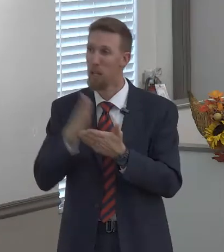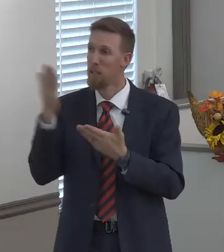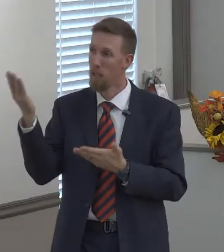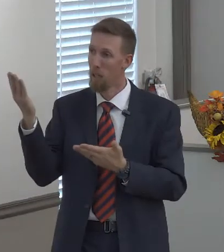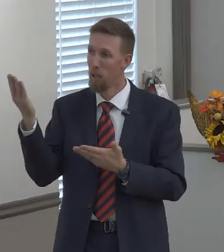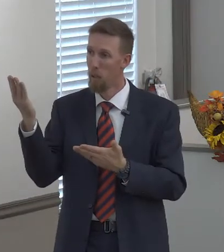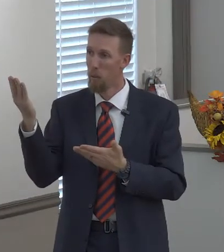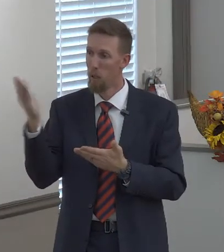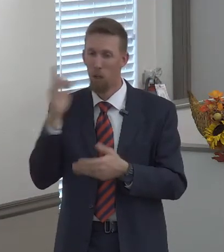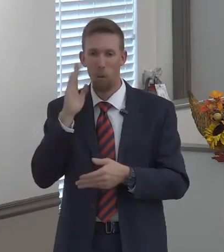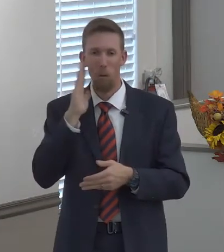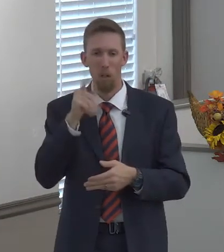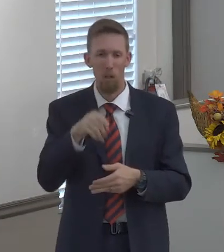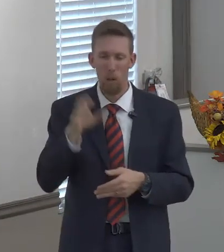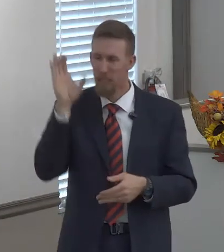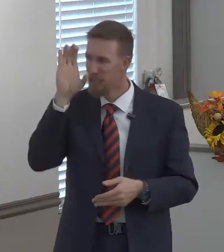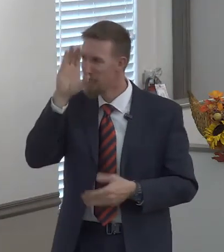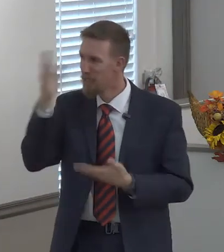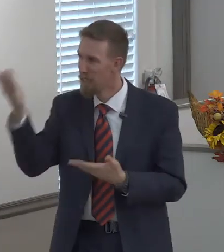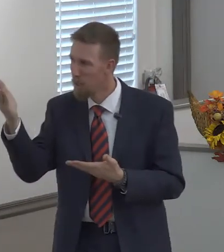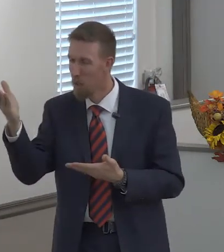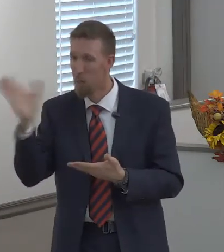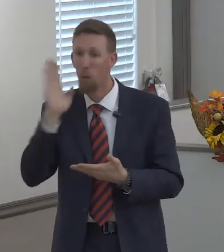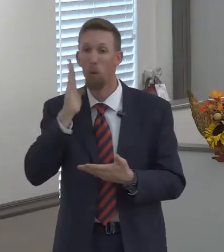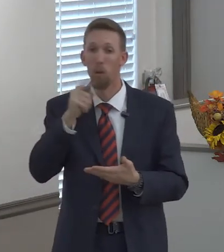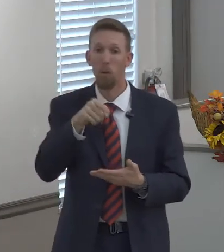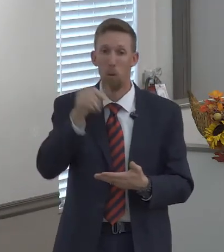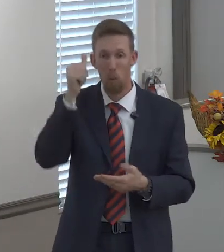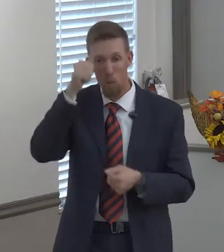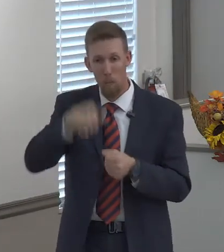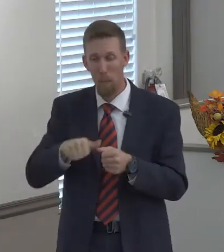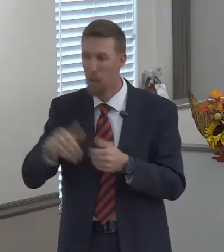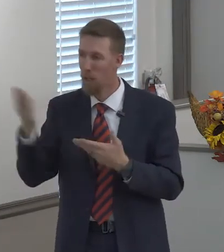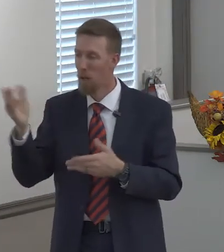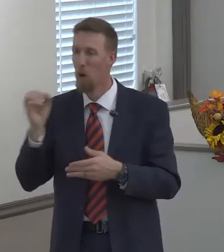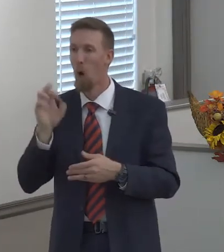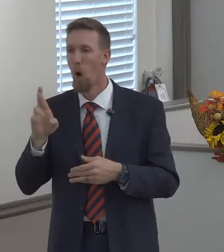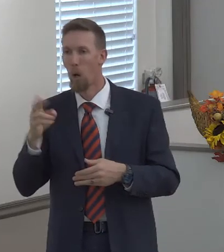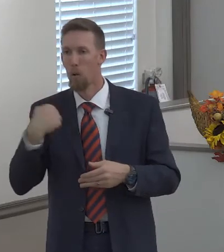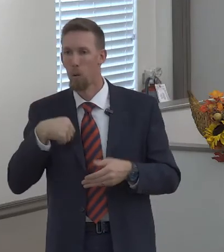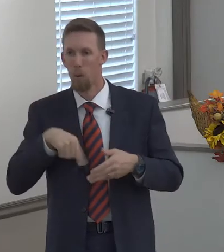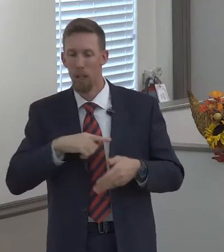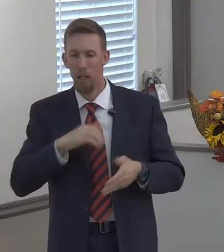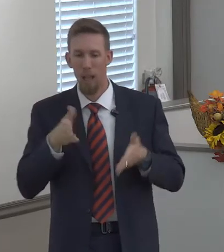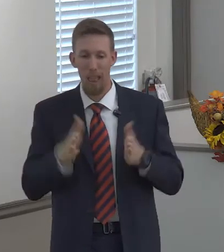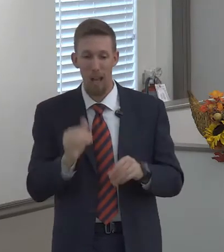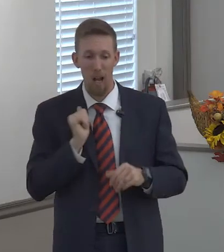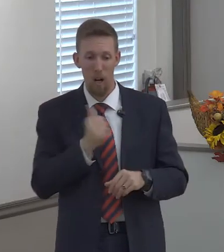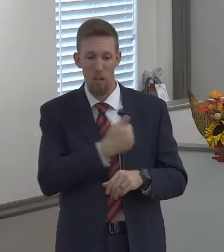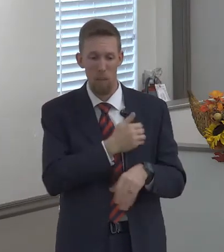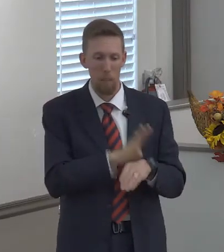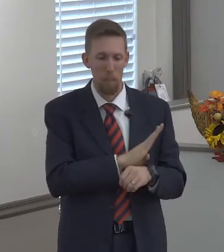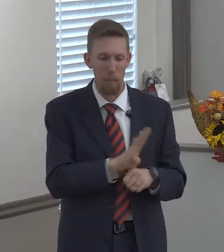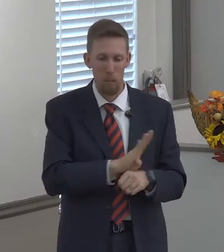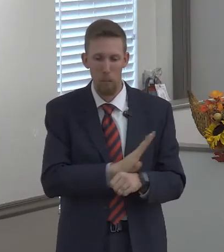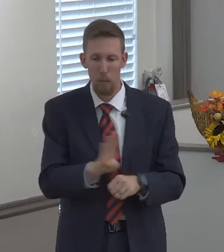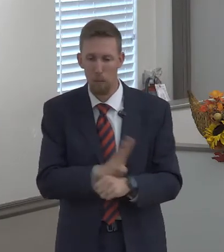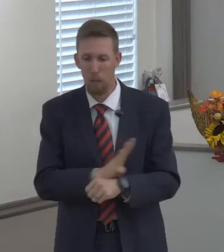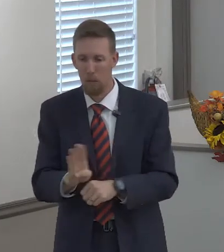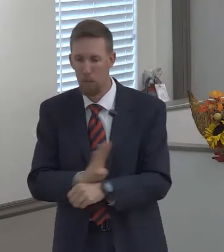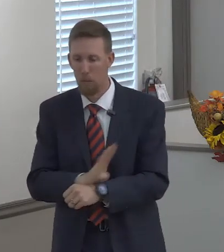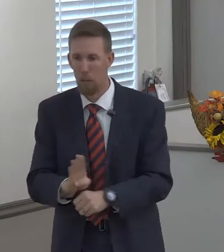Do you pray for them by name, individually, and all through the whole group? You say, well, I got a big family.